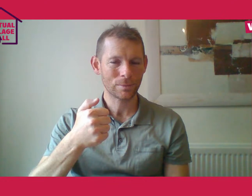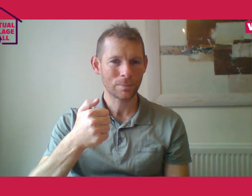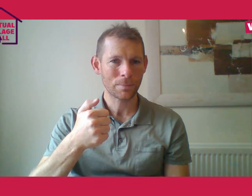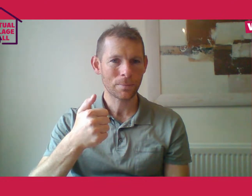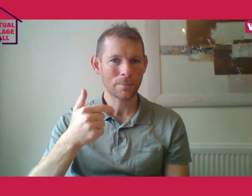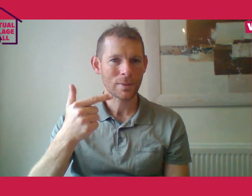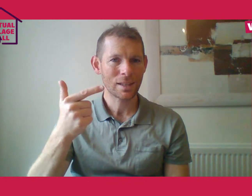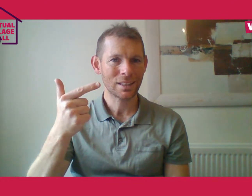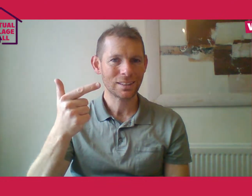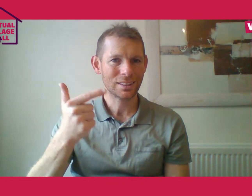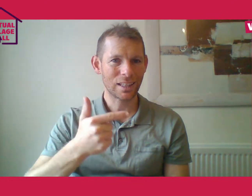16,